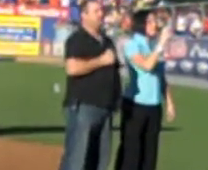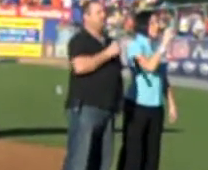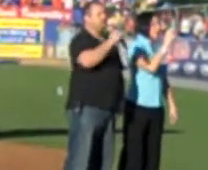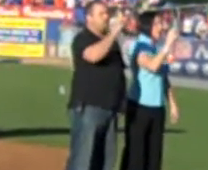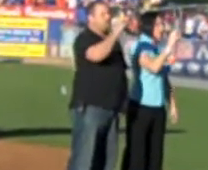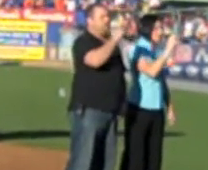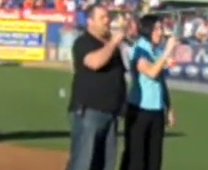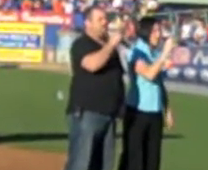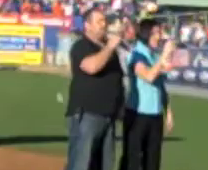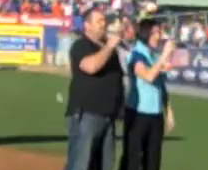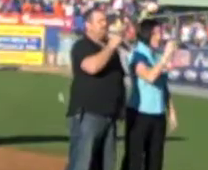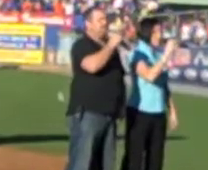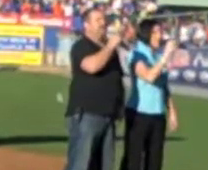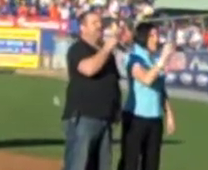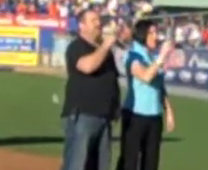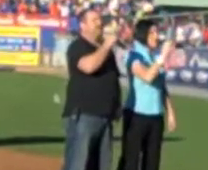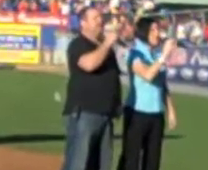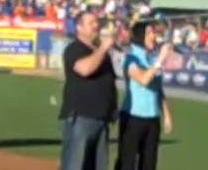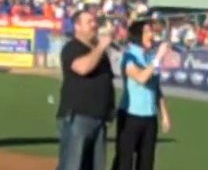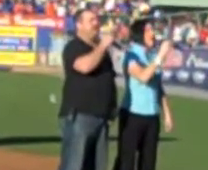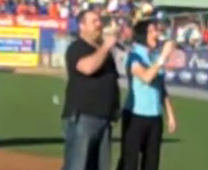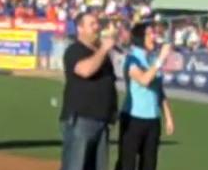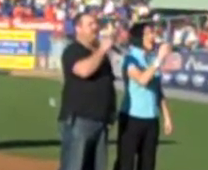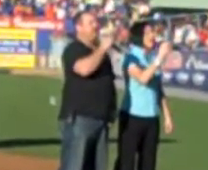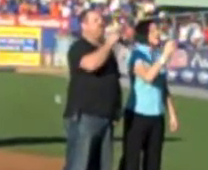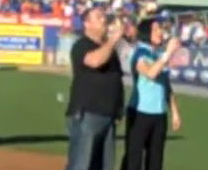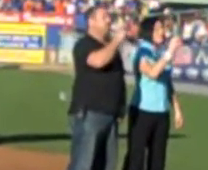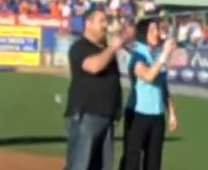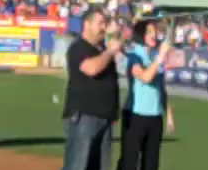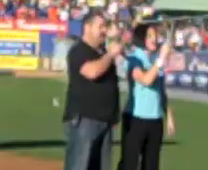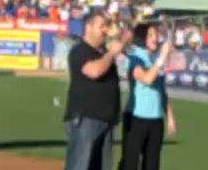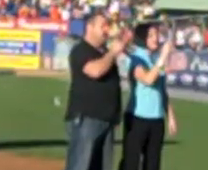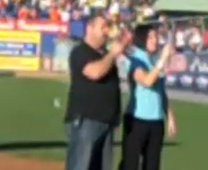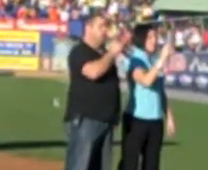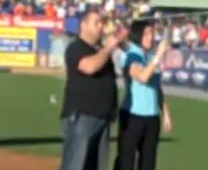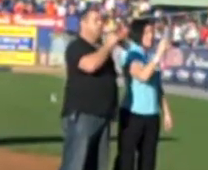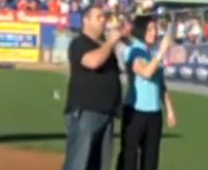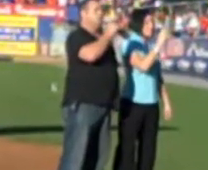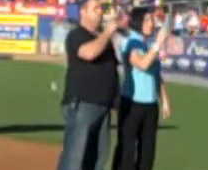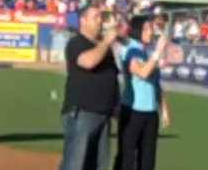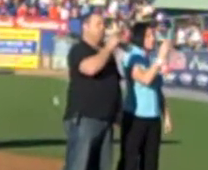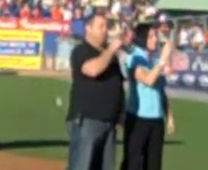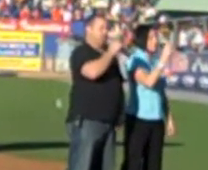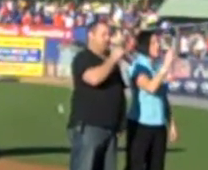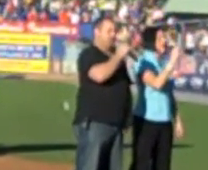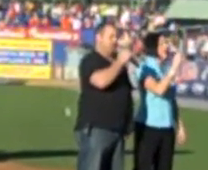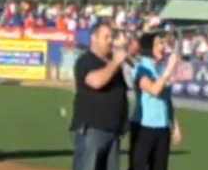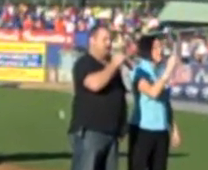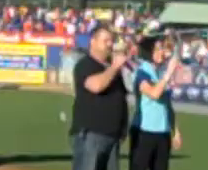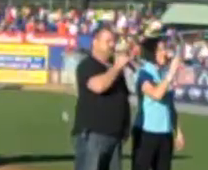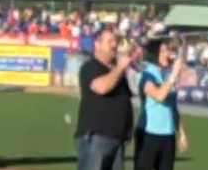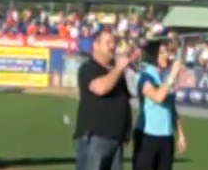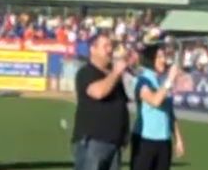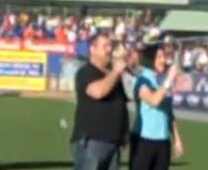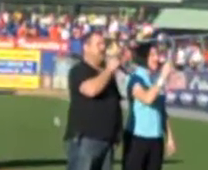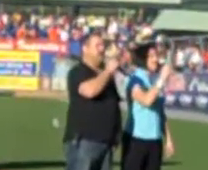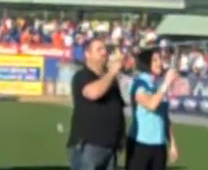bursting in air, gave proof through the night